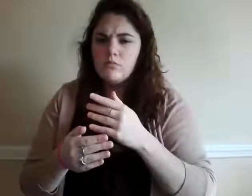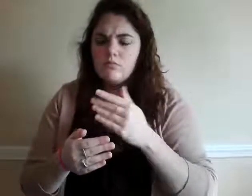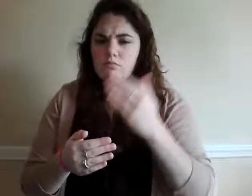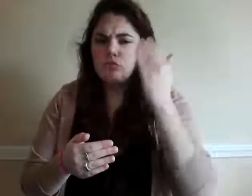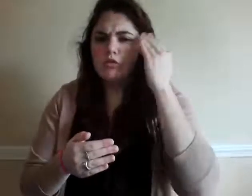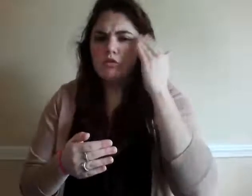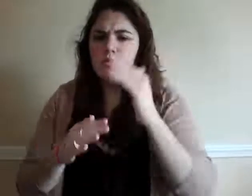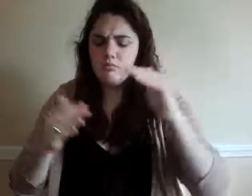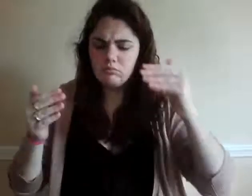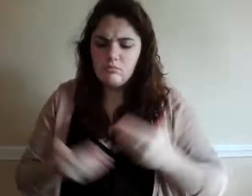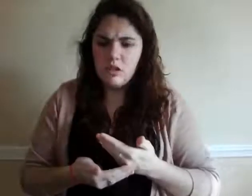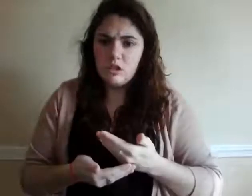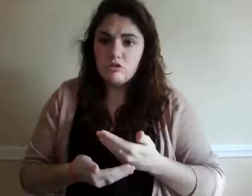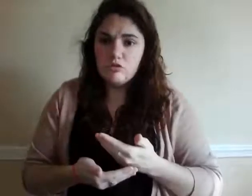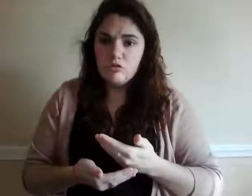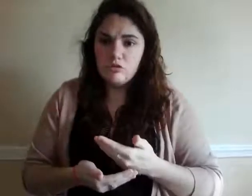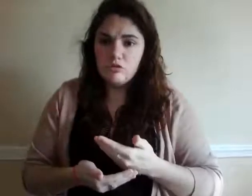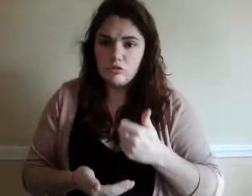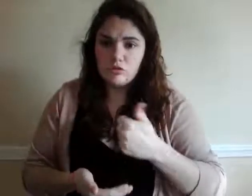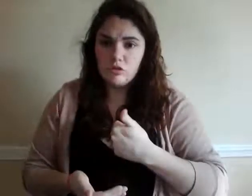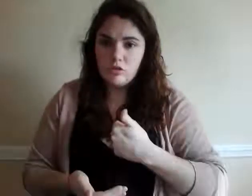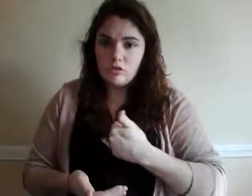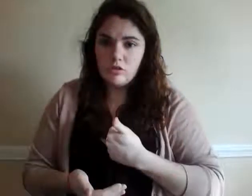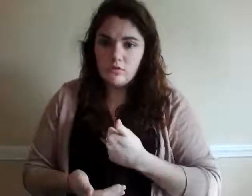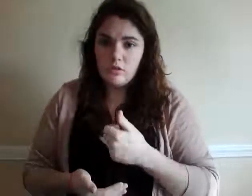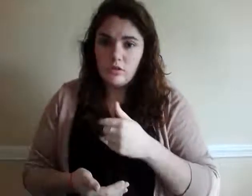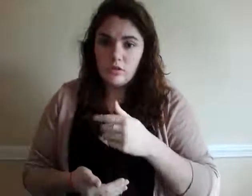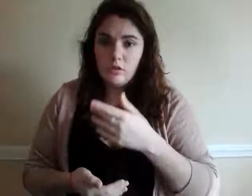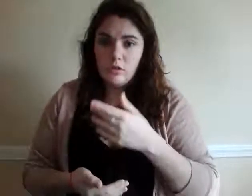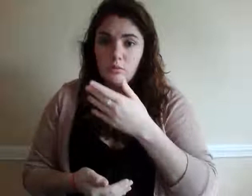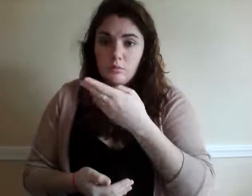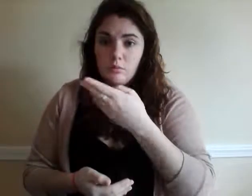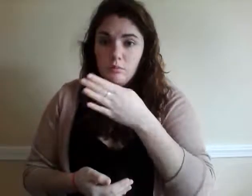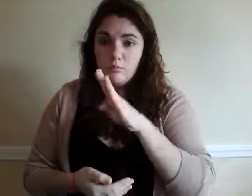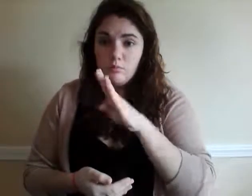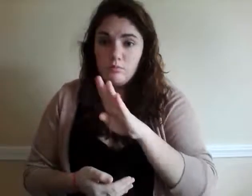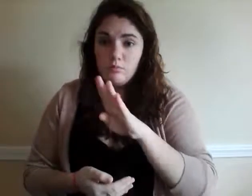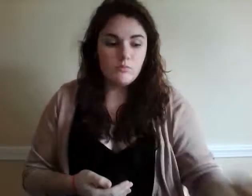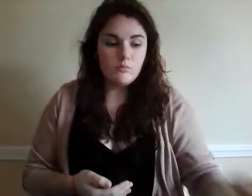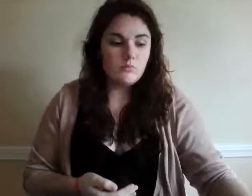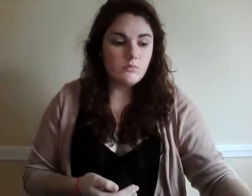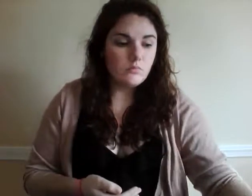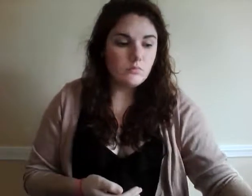ourselves. I'm Bruce Goldstein. I'm the Director of Special Education for the school district. I'm Sue Grieve.